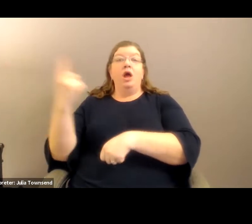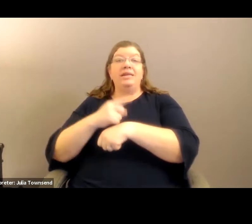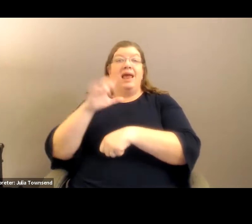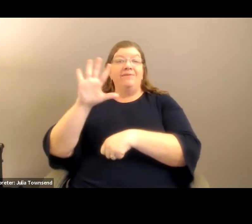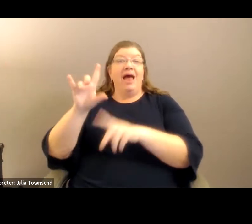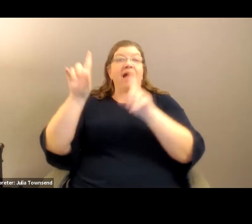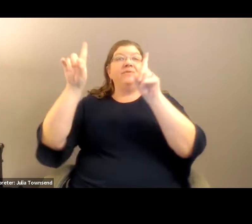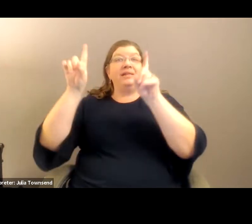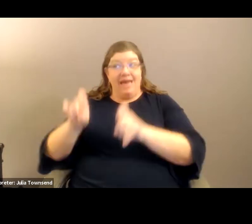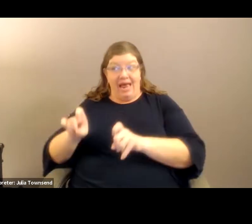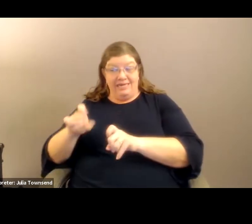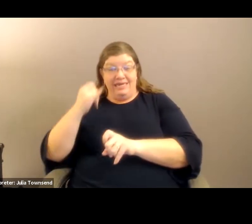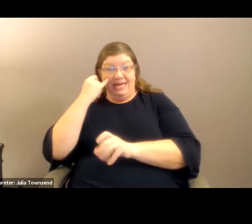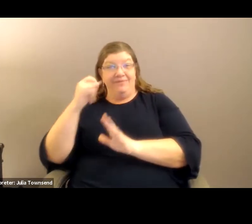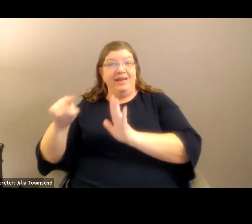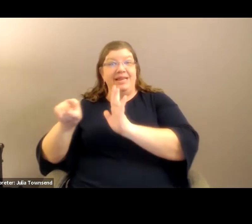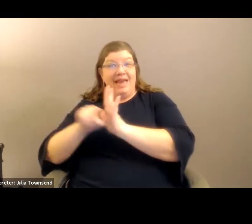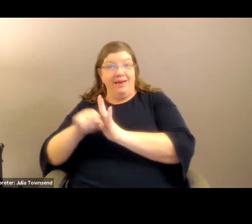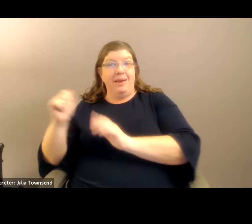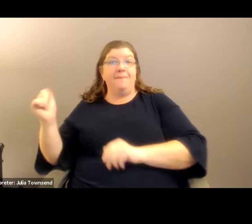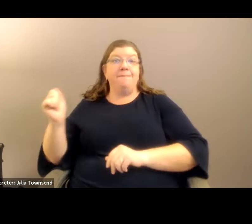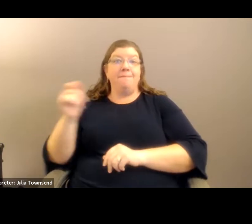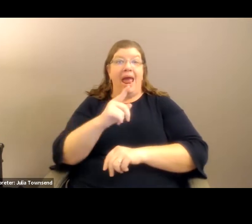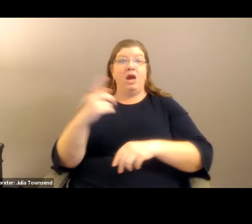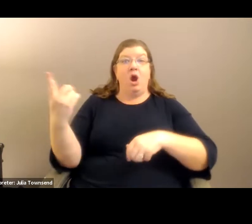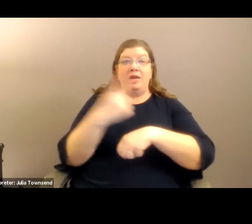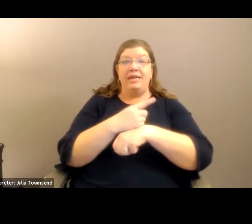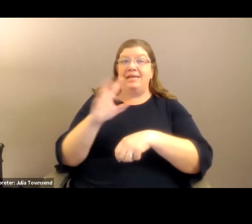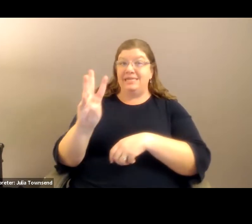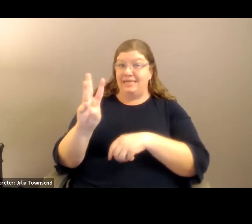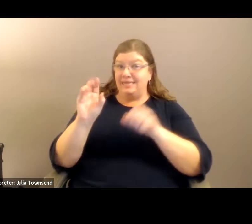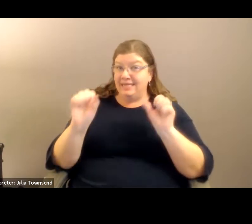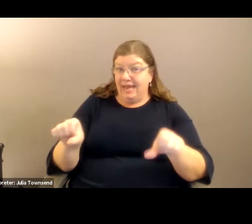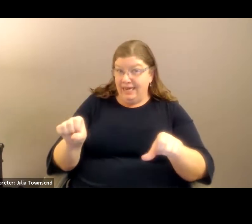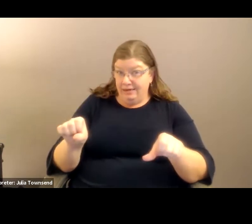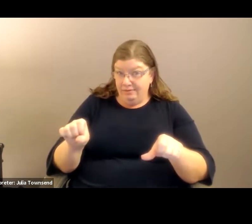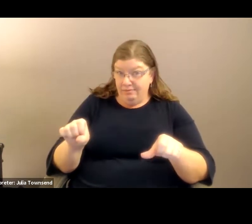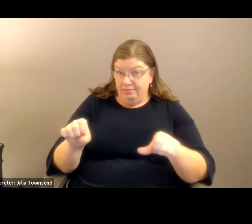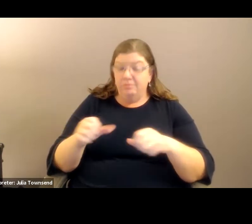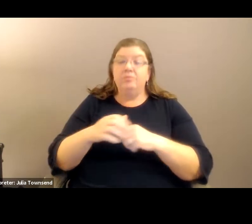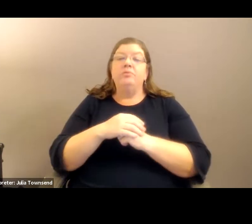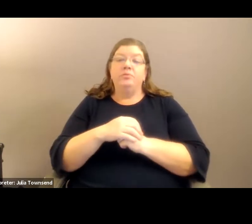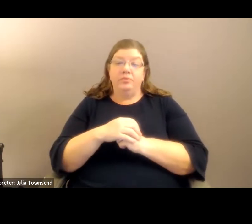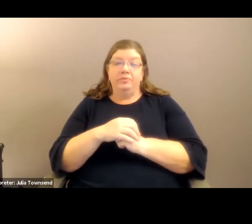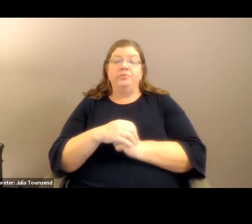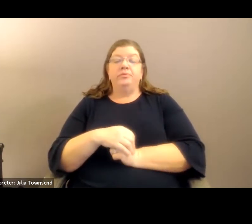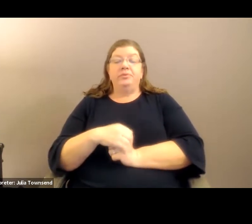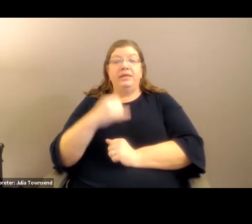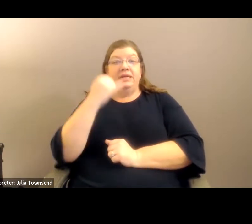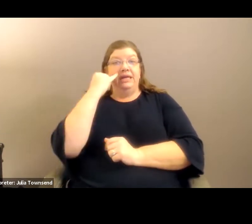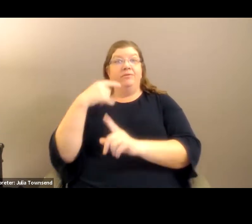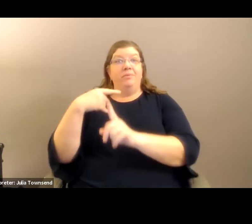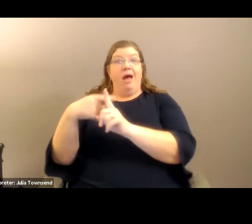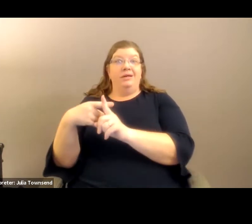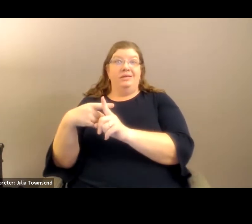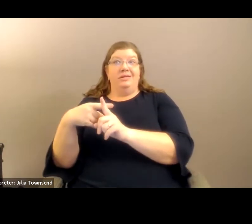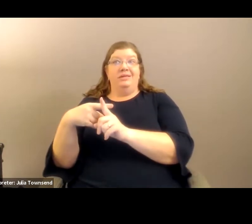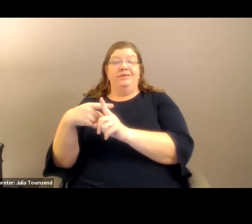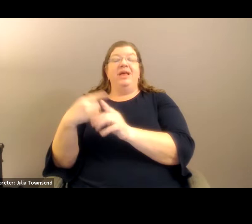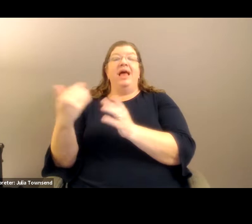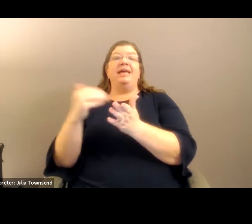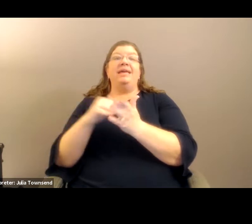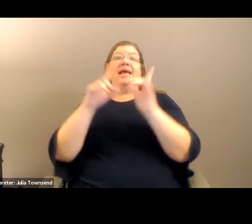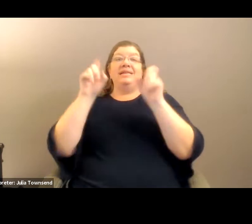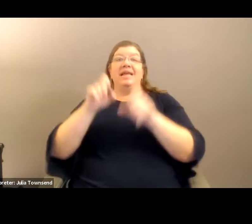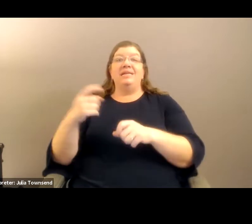test, and if they're negative, they can return on day 6. And that's this, and if they're positive, they could test on day